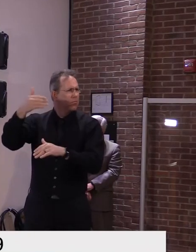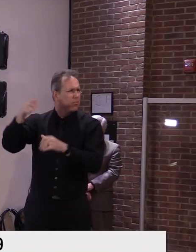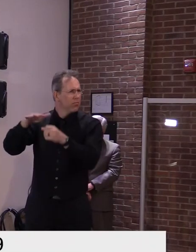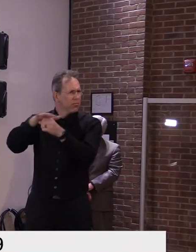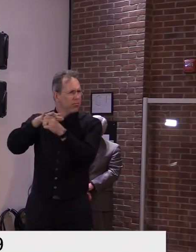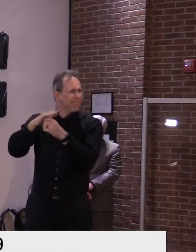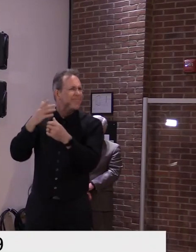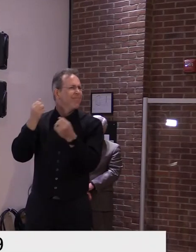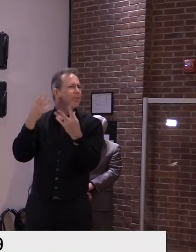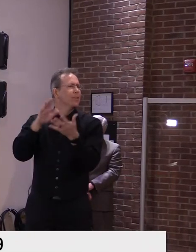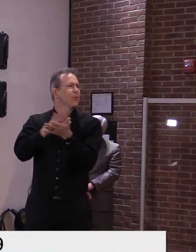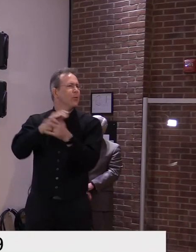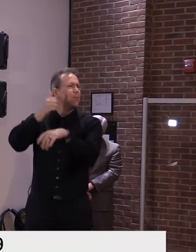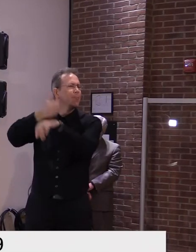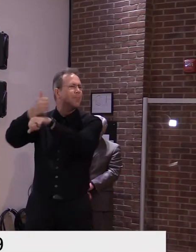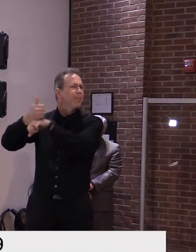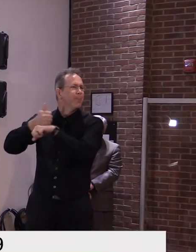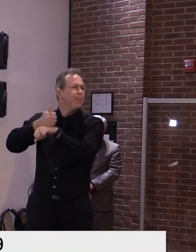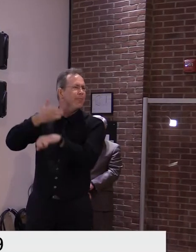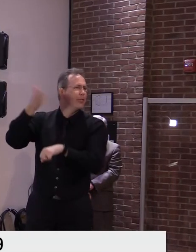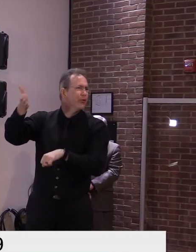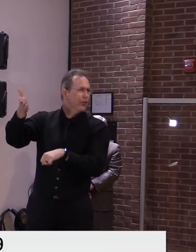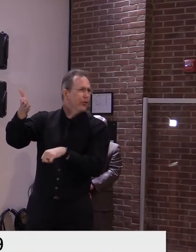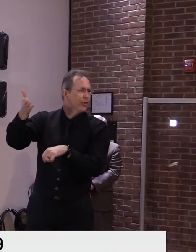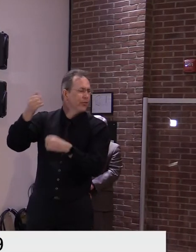specific insight into that.